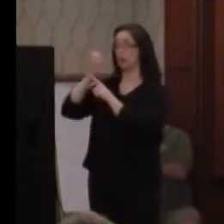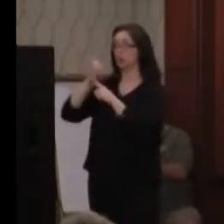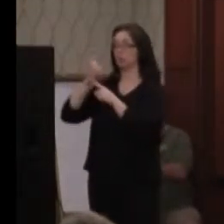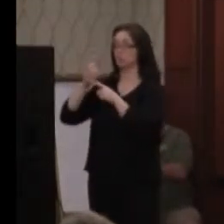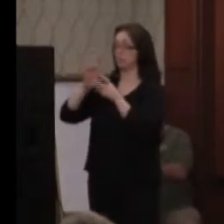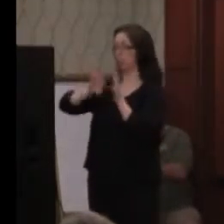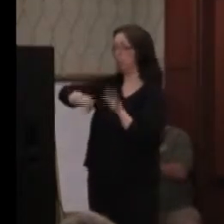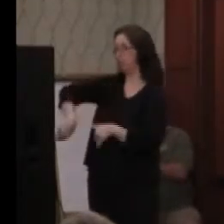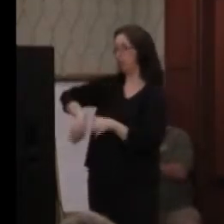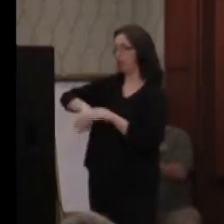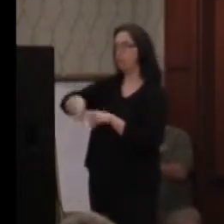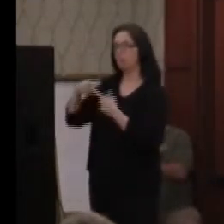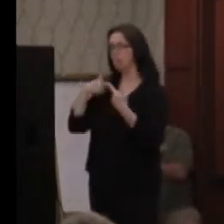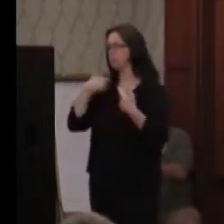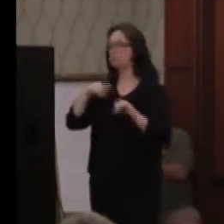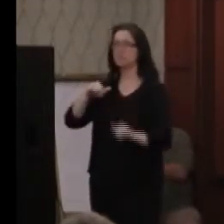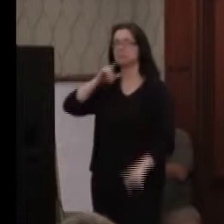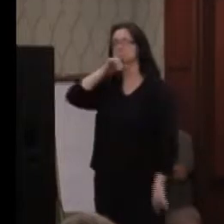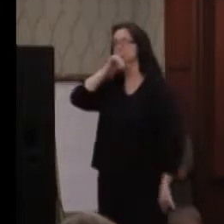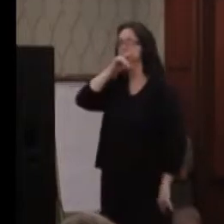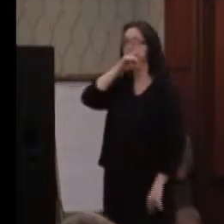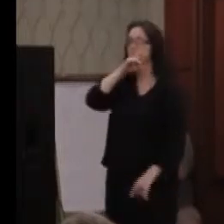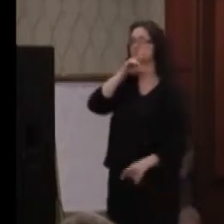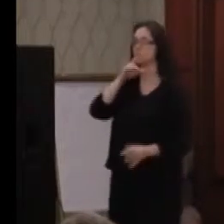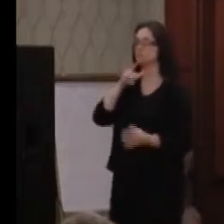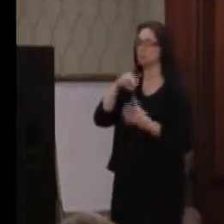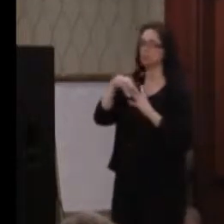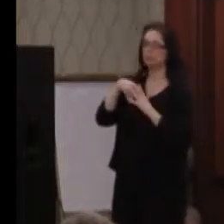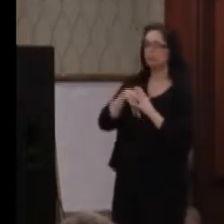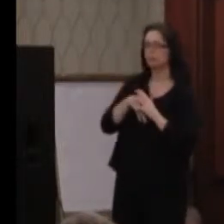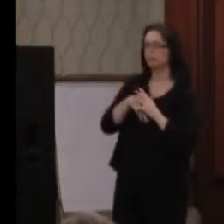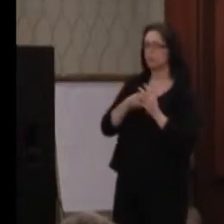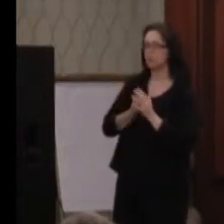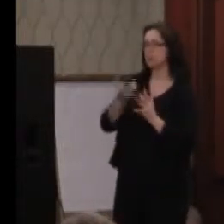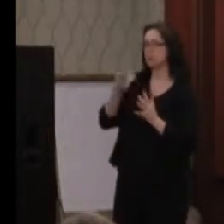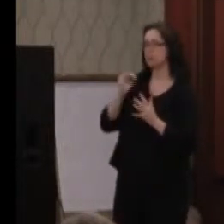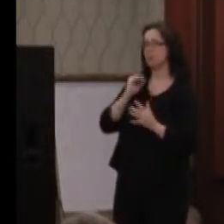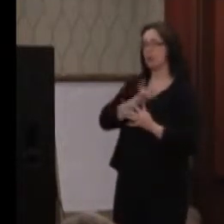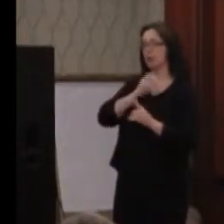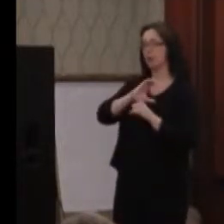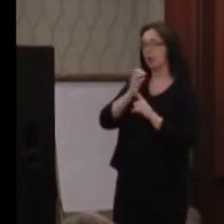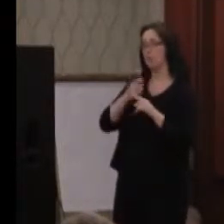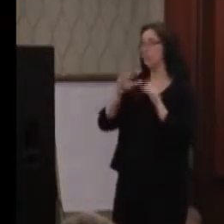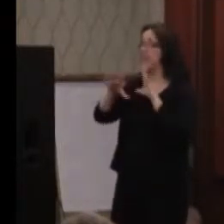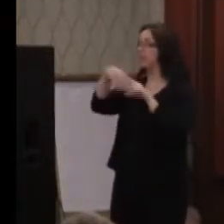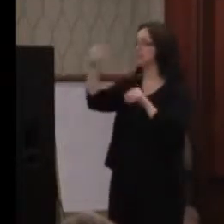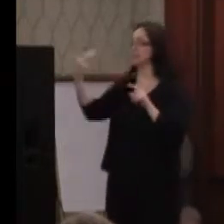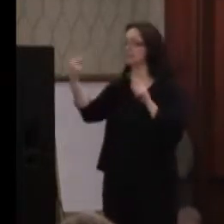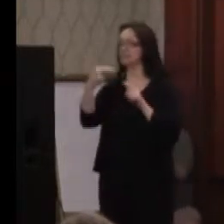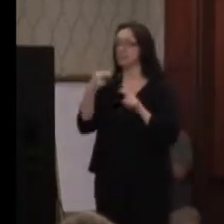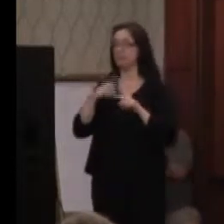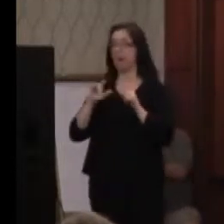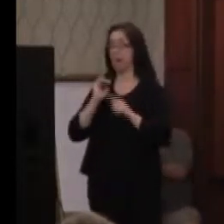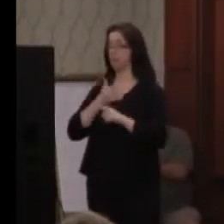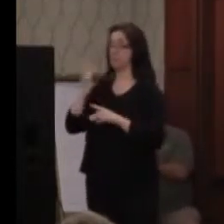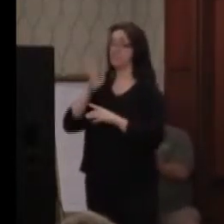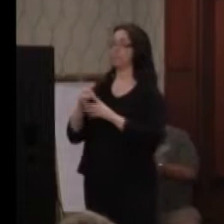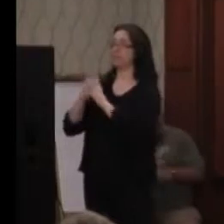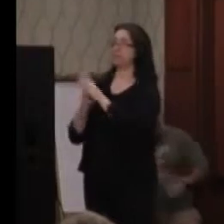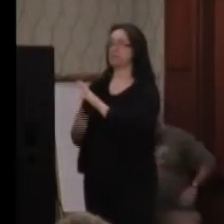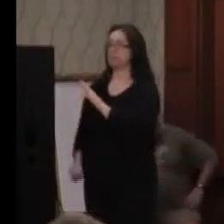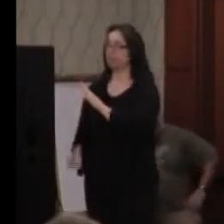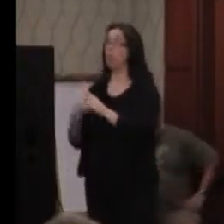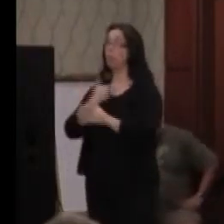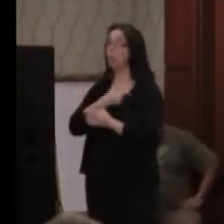still speaking, manifesting the riches of our culture within. It just wasn't seen from the outside. It never disappeared. We weren't